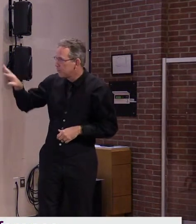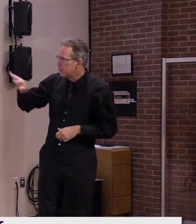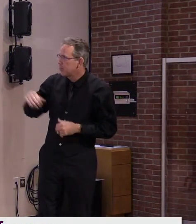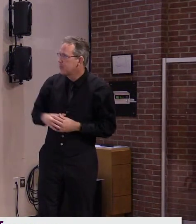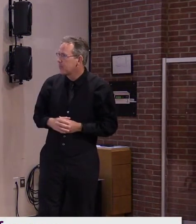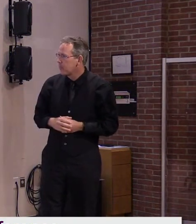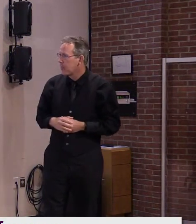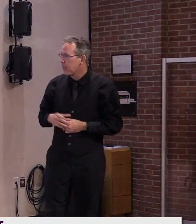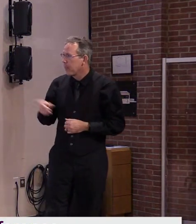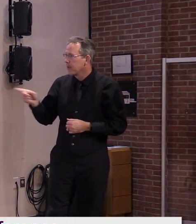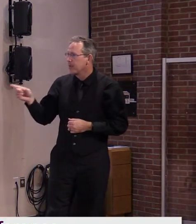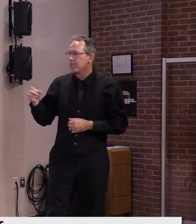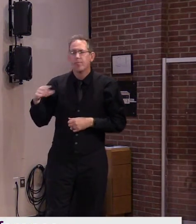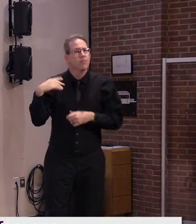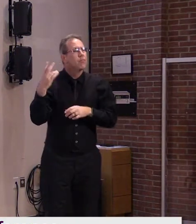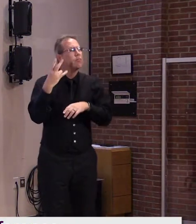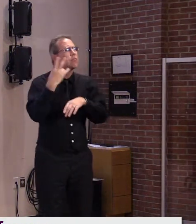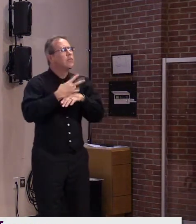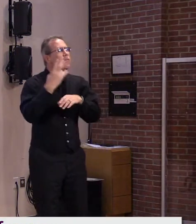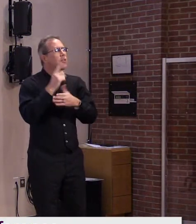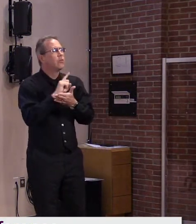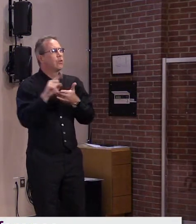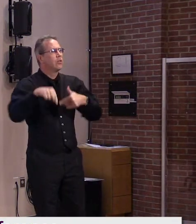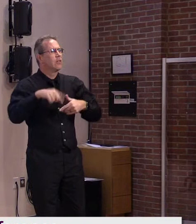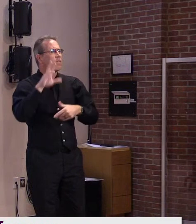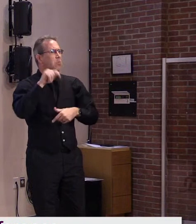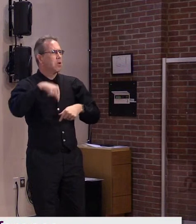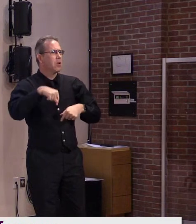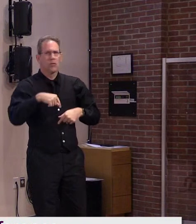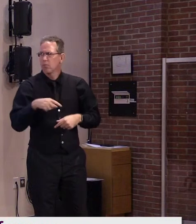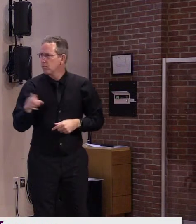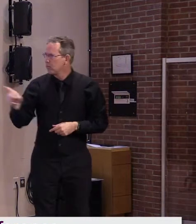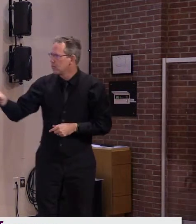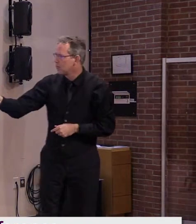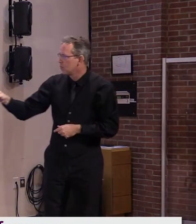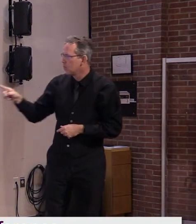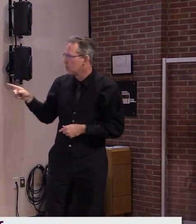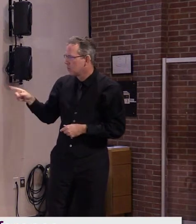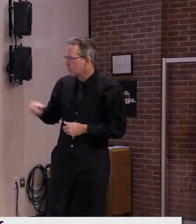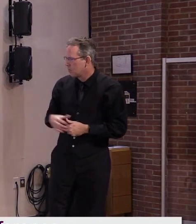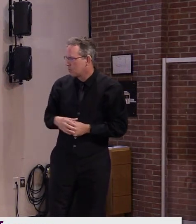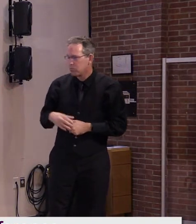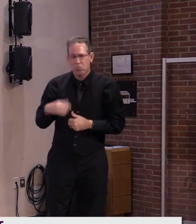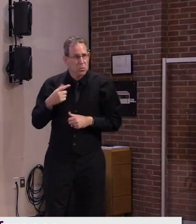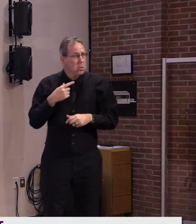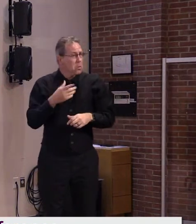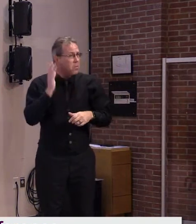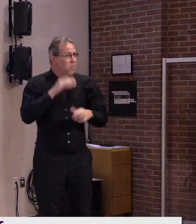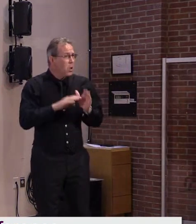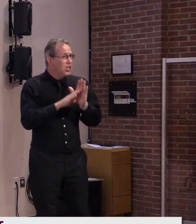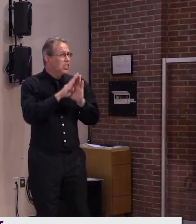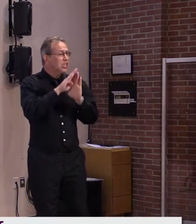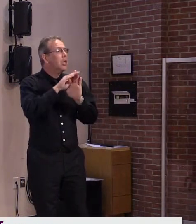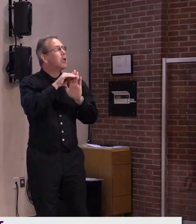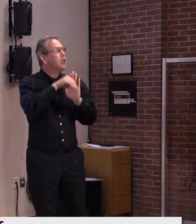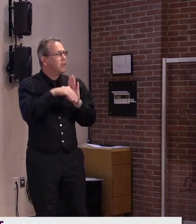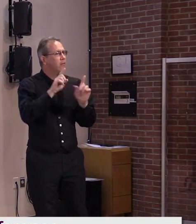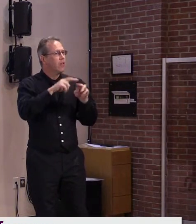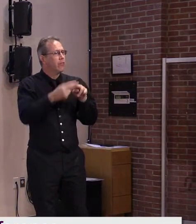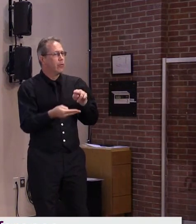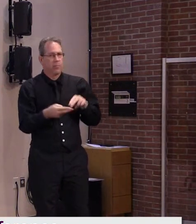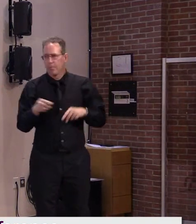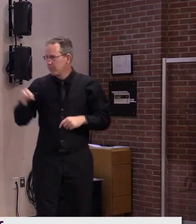see that the 7-day average has ticked down a bit over the past week. We'll just mention that note that we still have on there, that